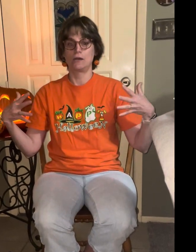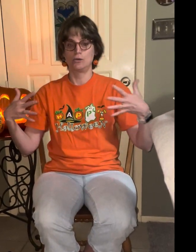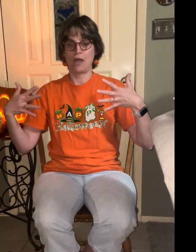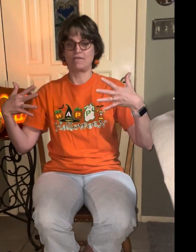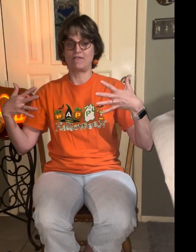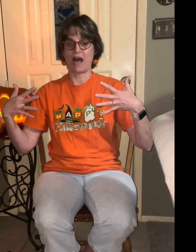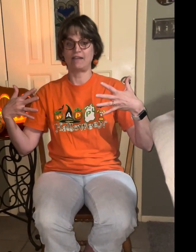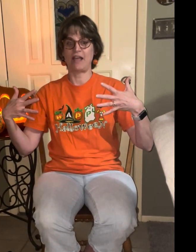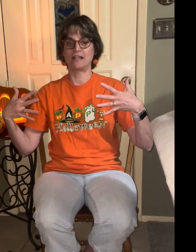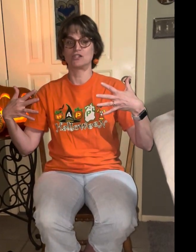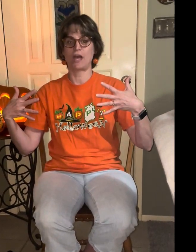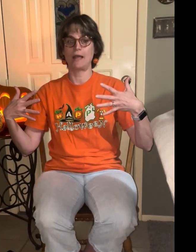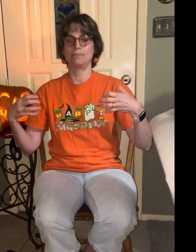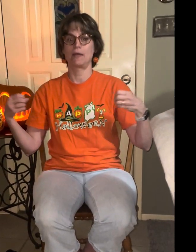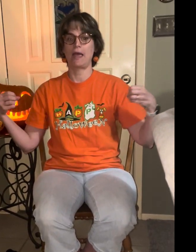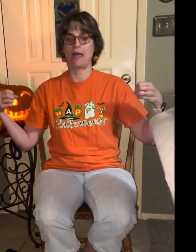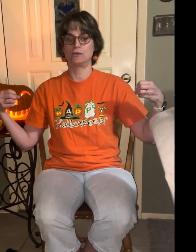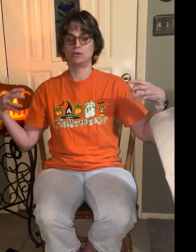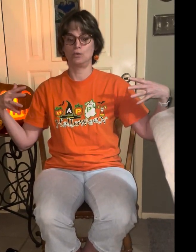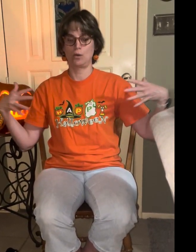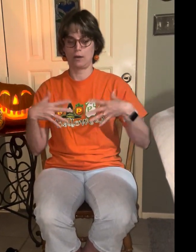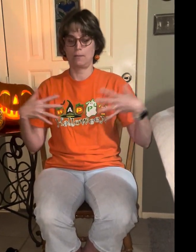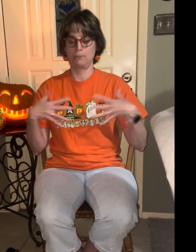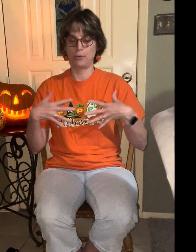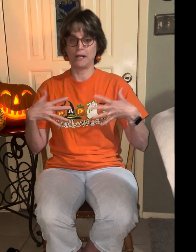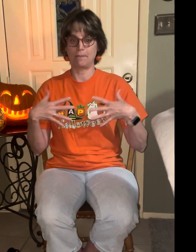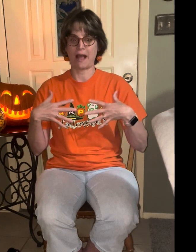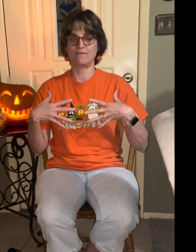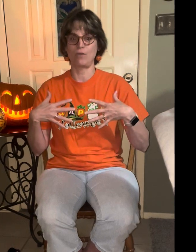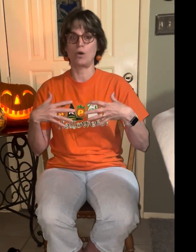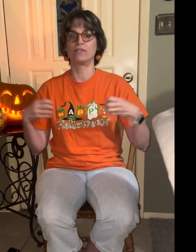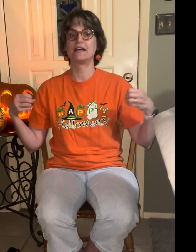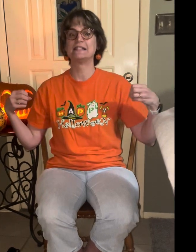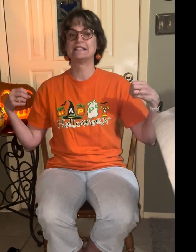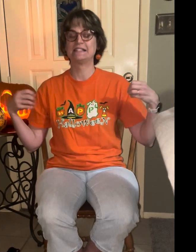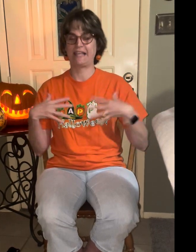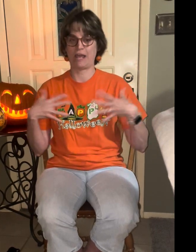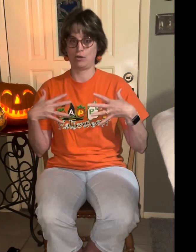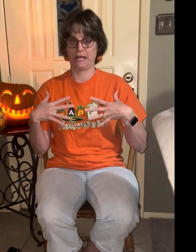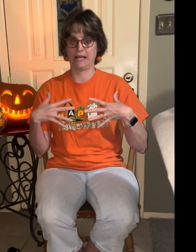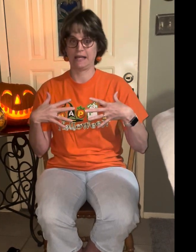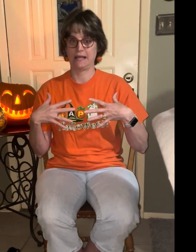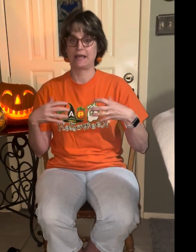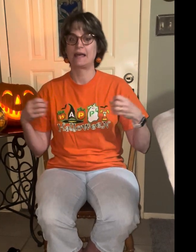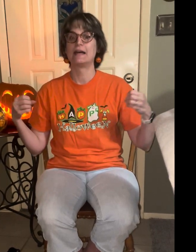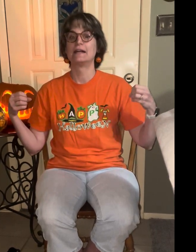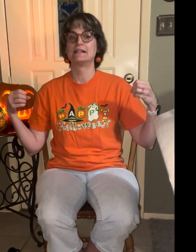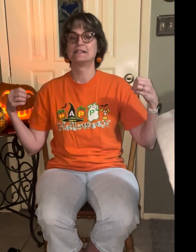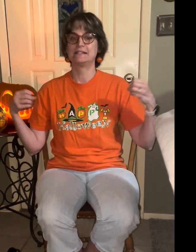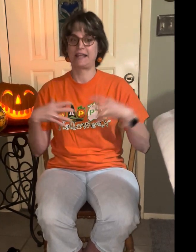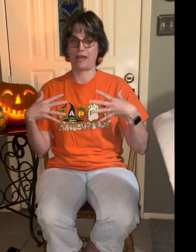you have a 5 hand shape and you bring it back and forth. Scary,